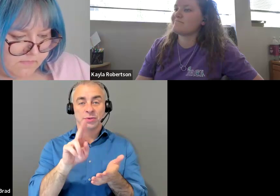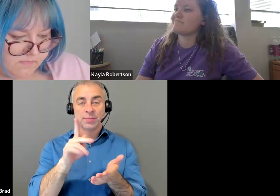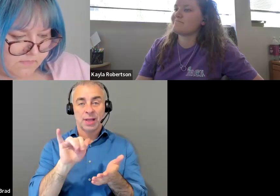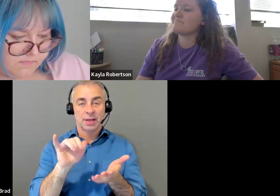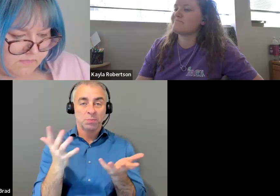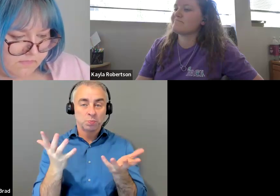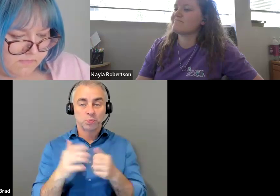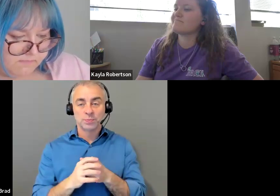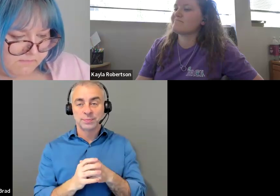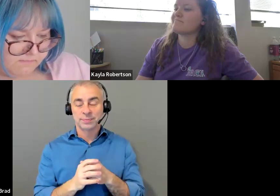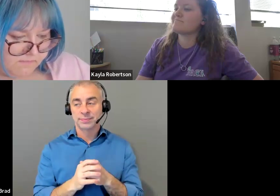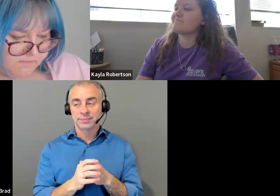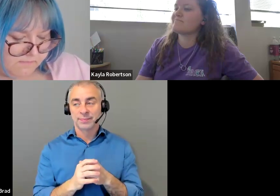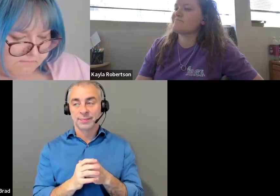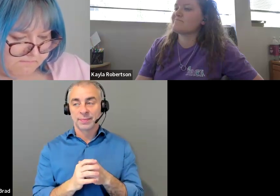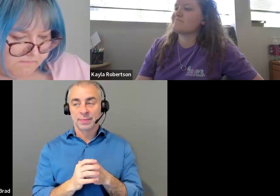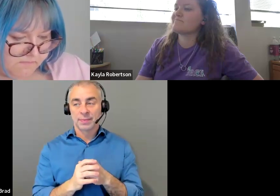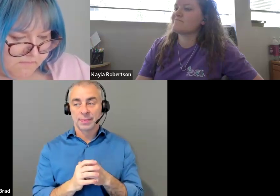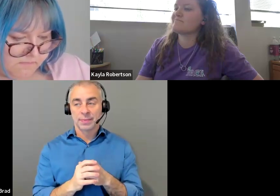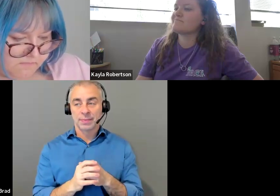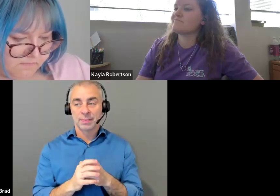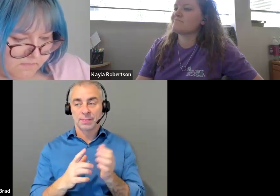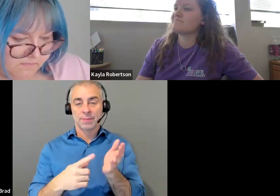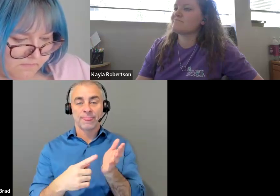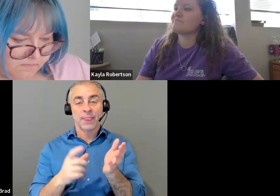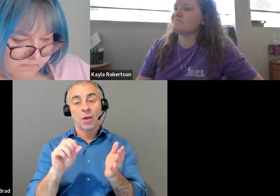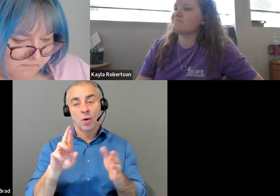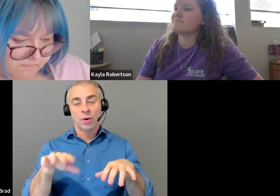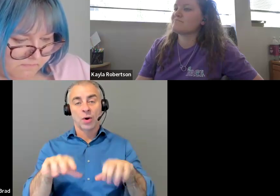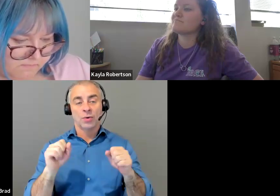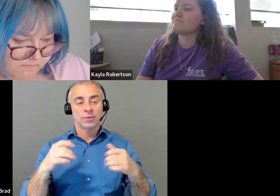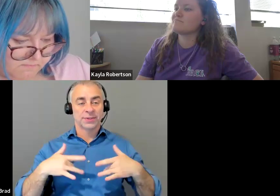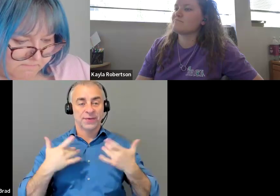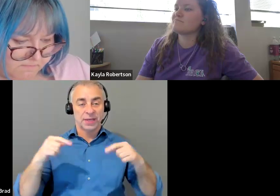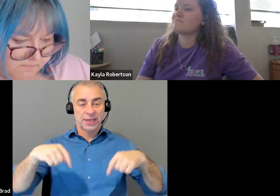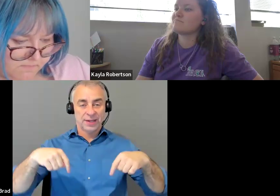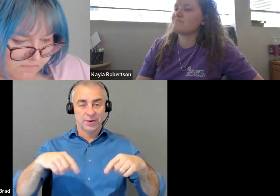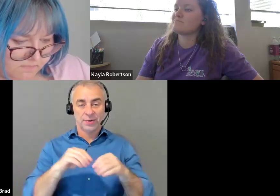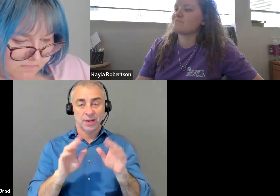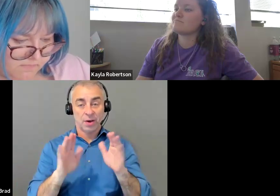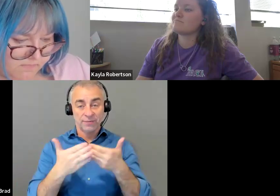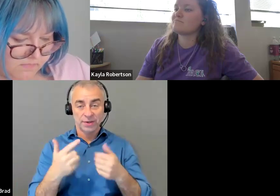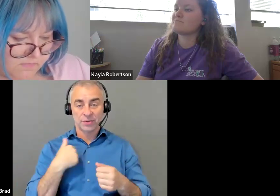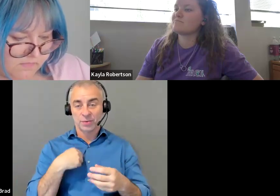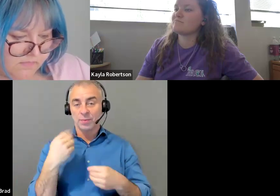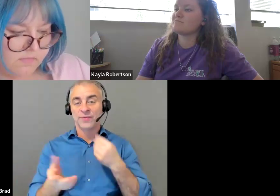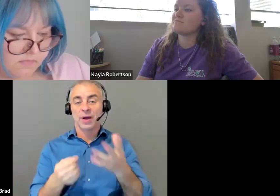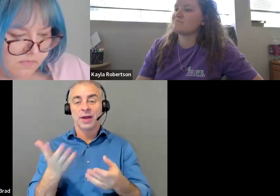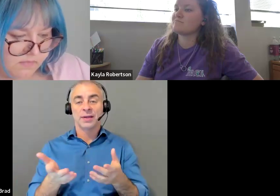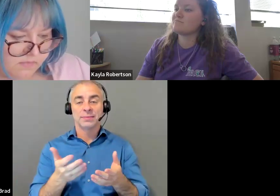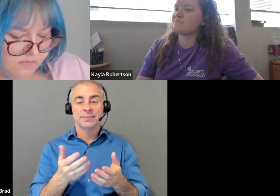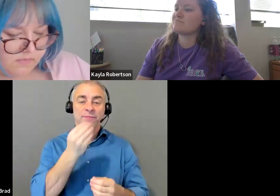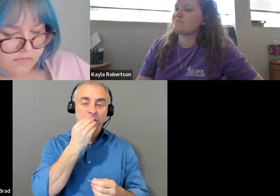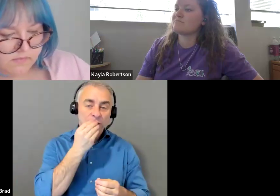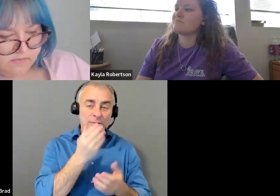and or we would have the event ourselves at our office where we provide games and food and things